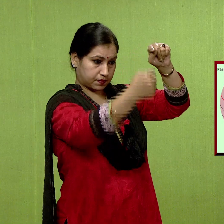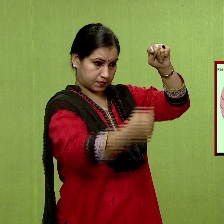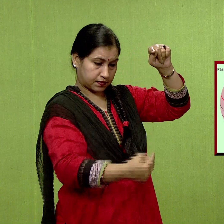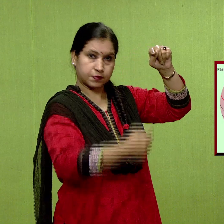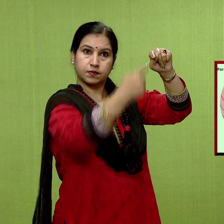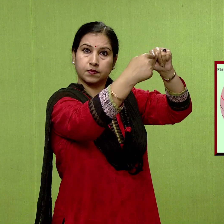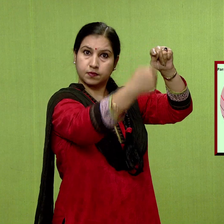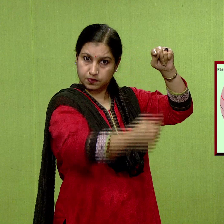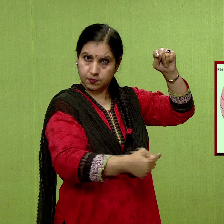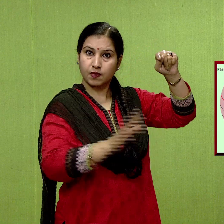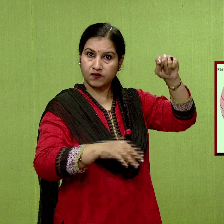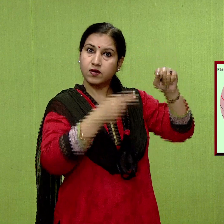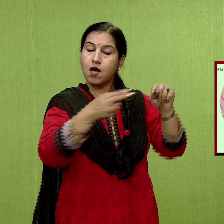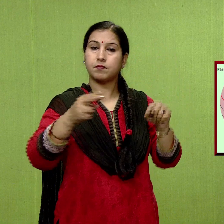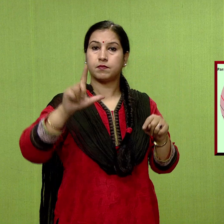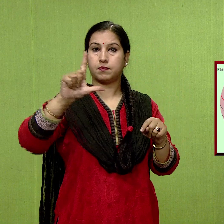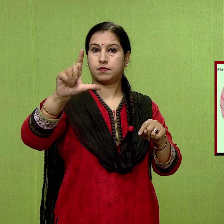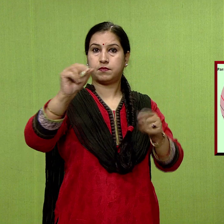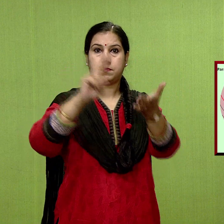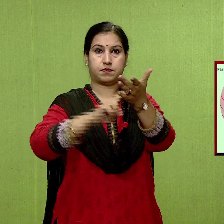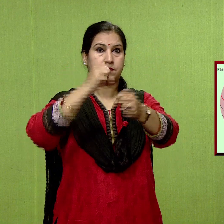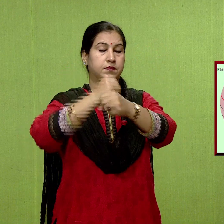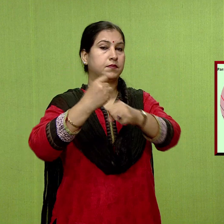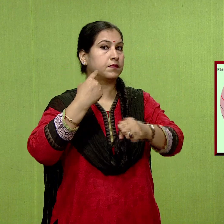south lines are known as the longitudes.